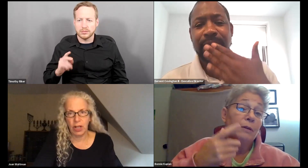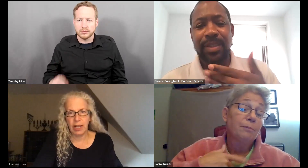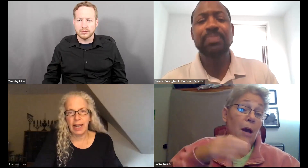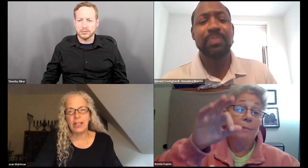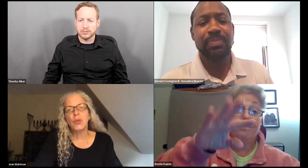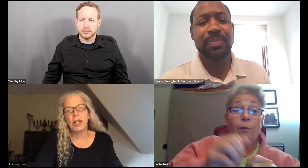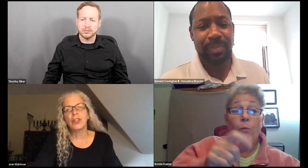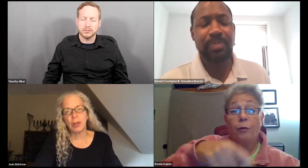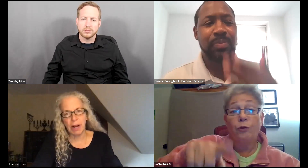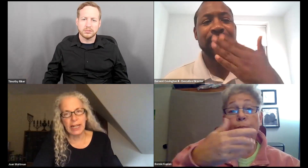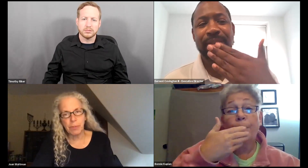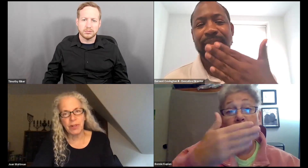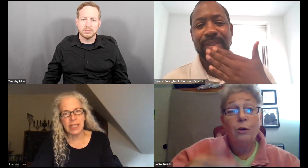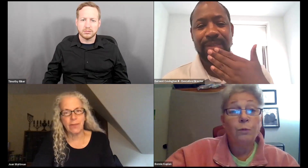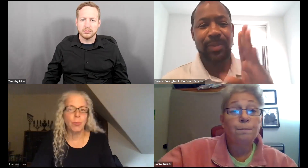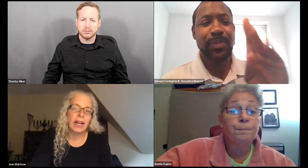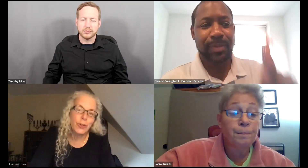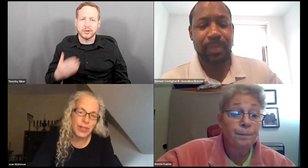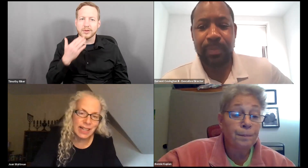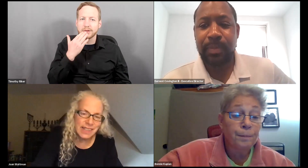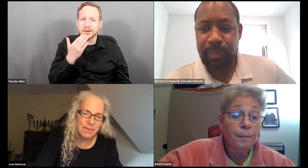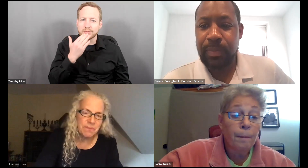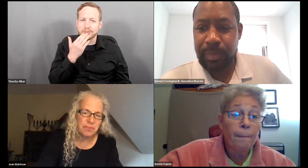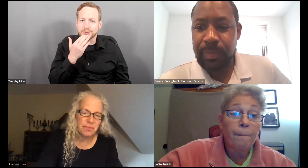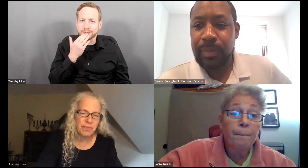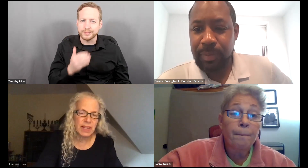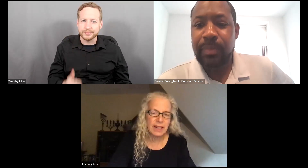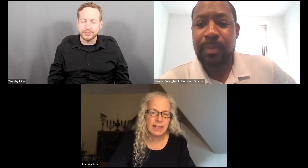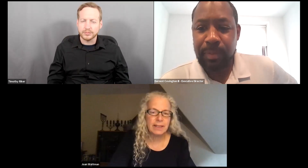now. And I just wanted to share my experience and give you my 2 cents.